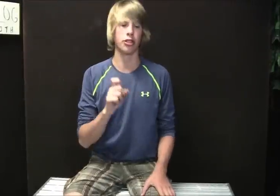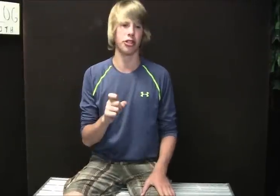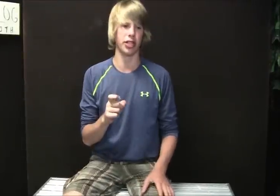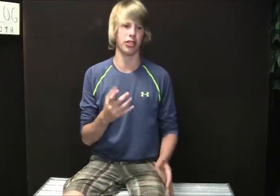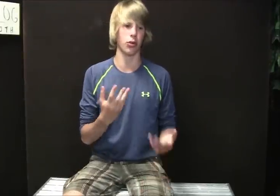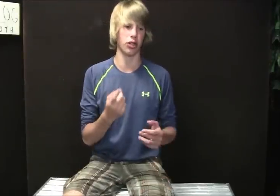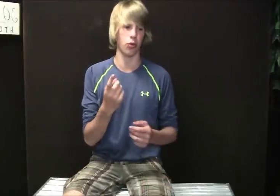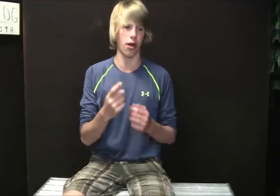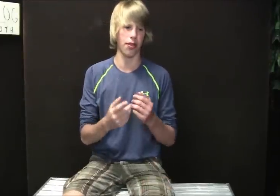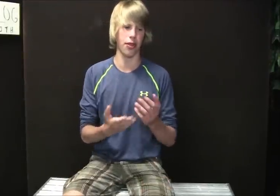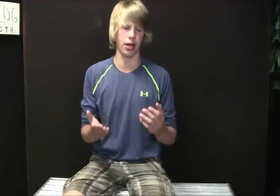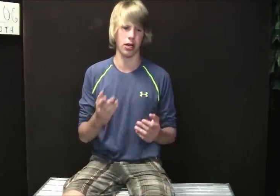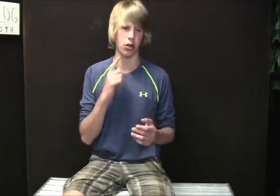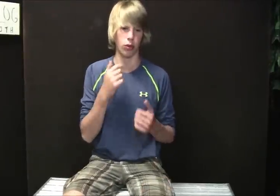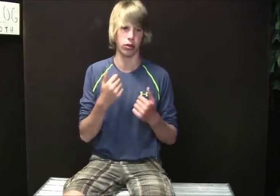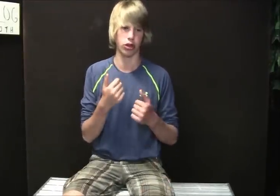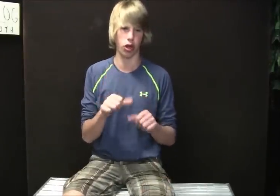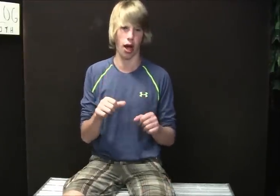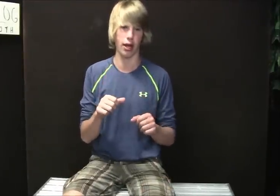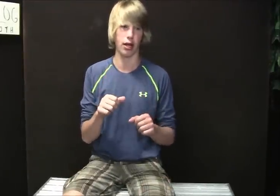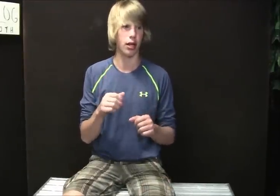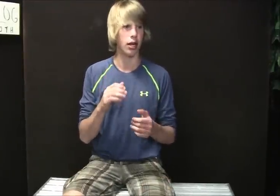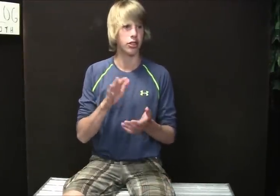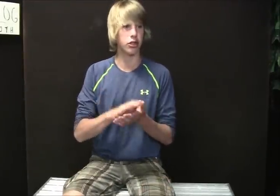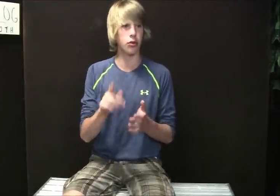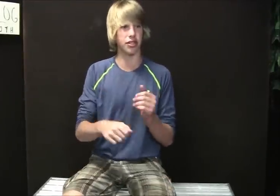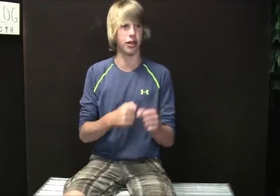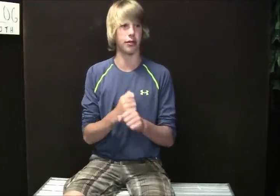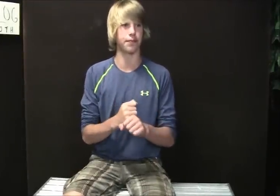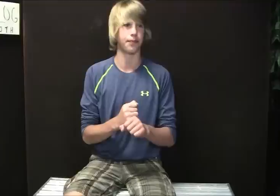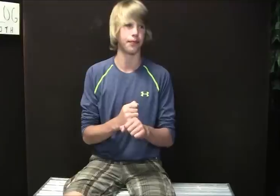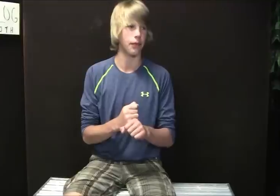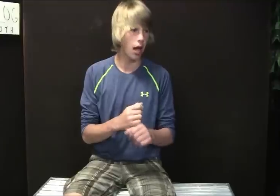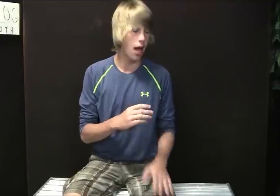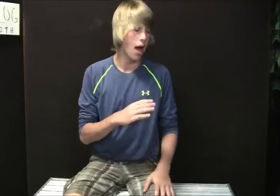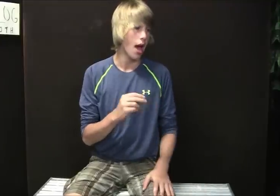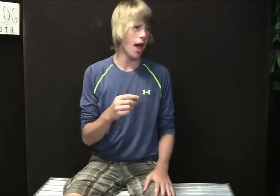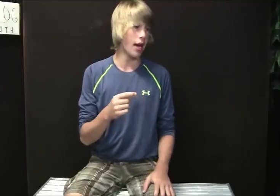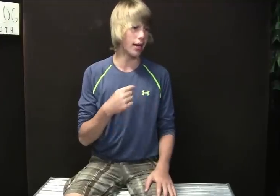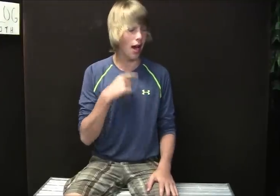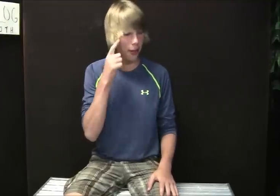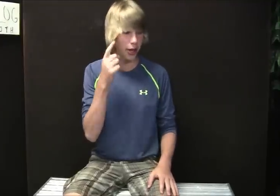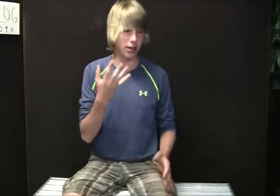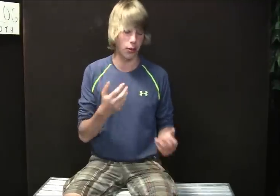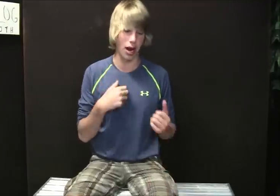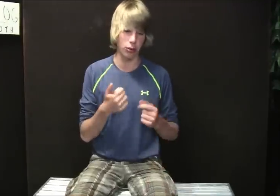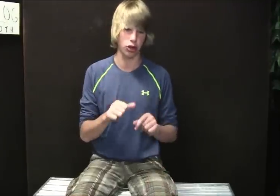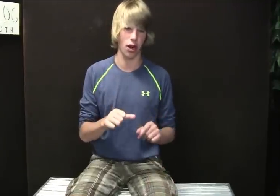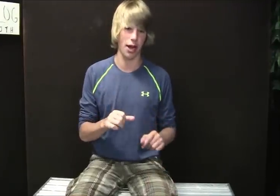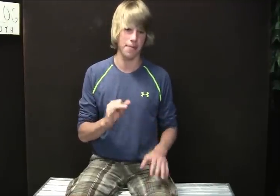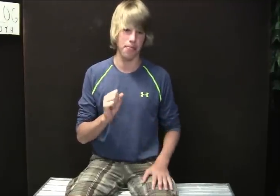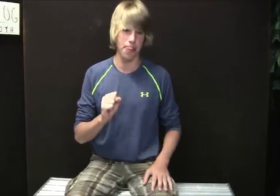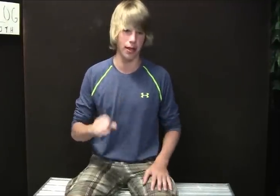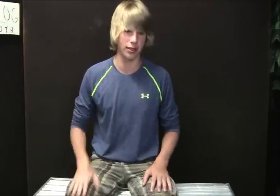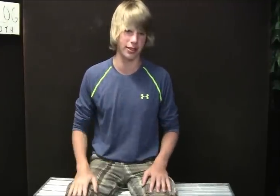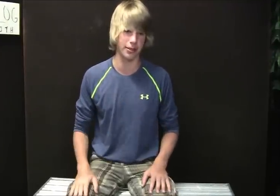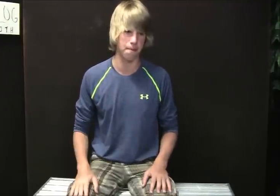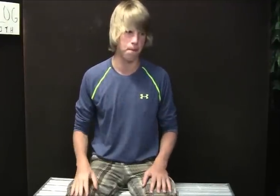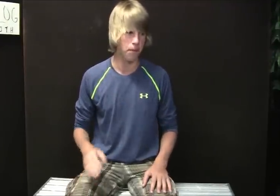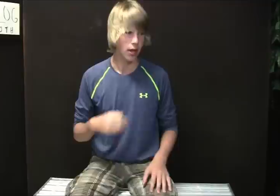question is, what is one thing we will try school this year? Yeah. And I think that what I will try is,